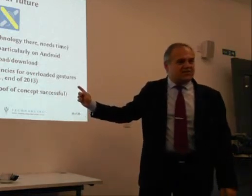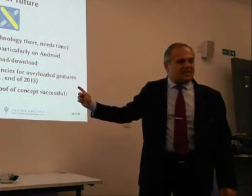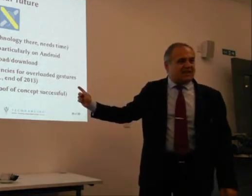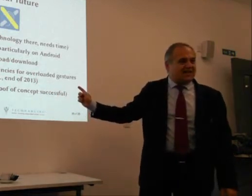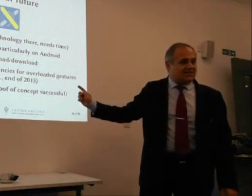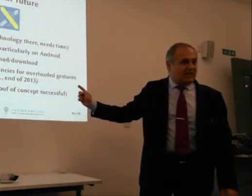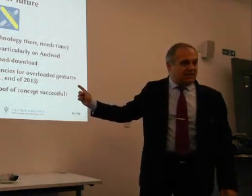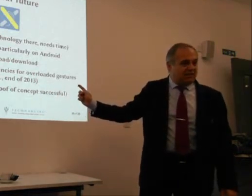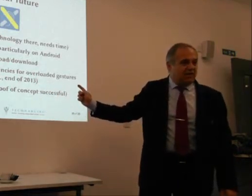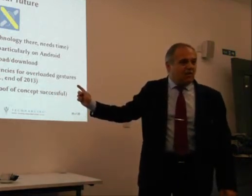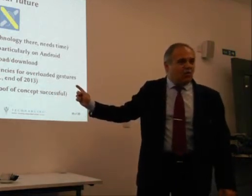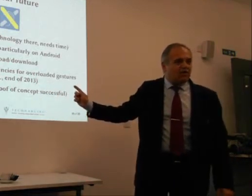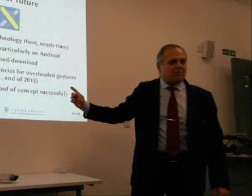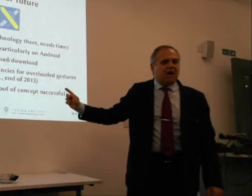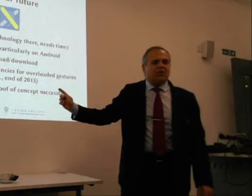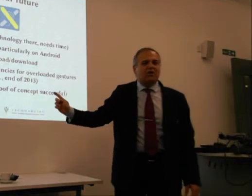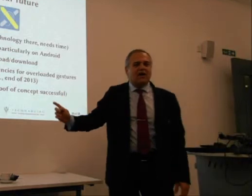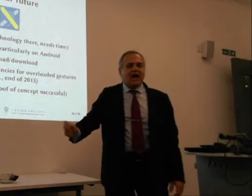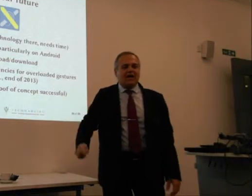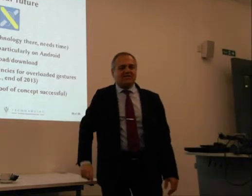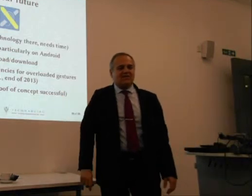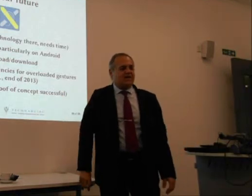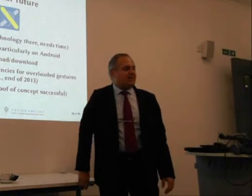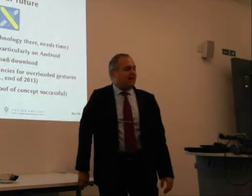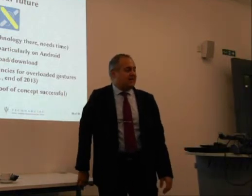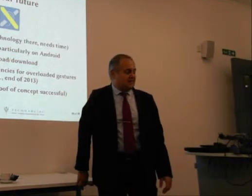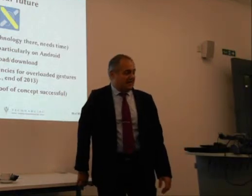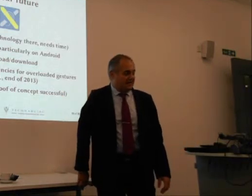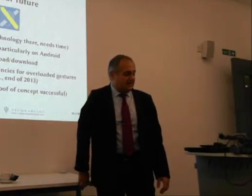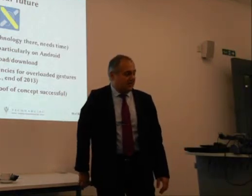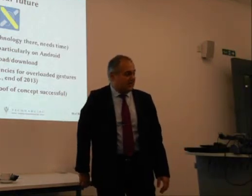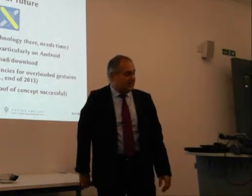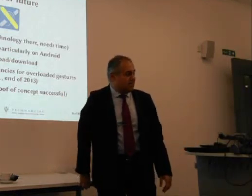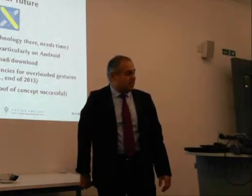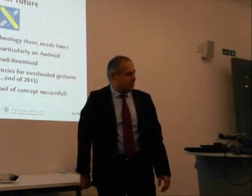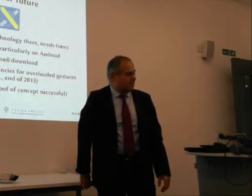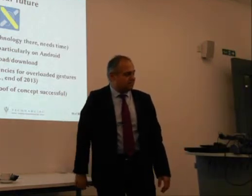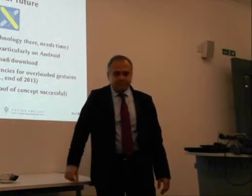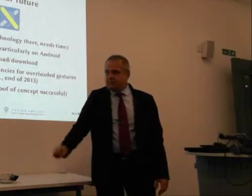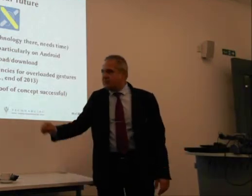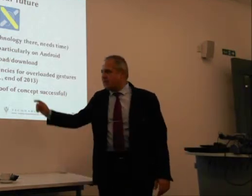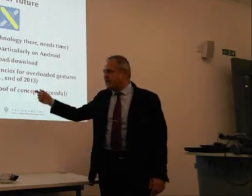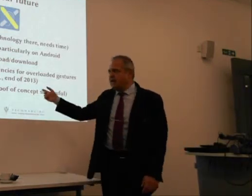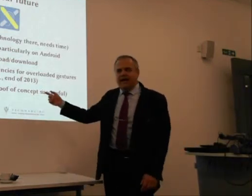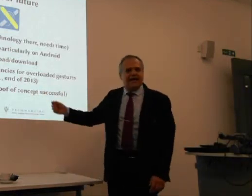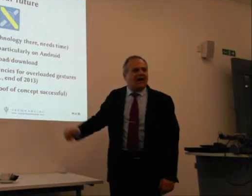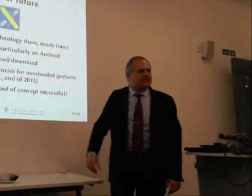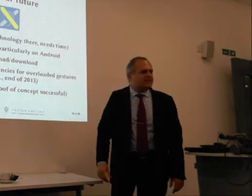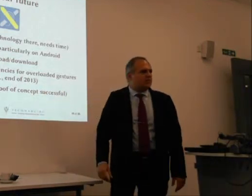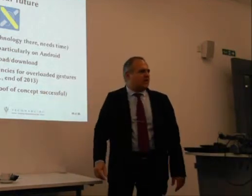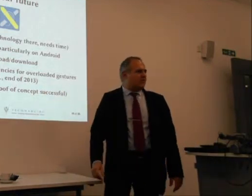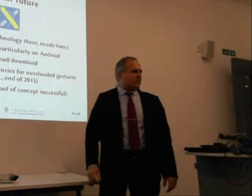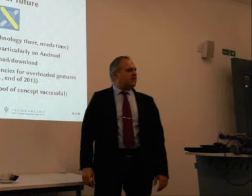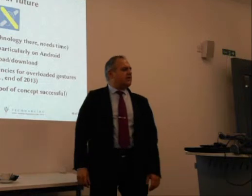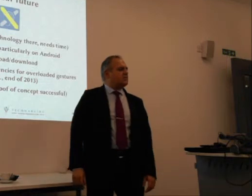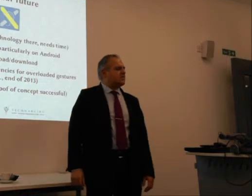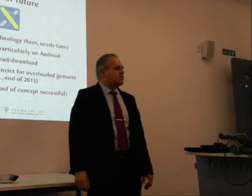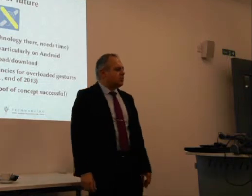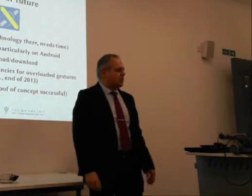understand us deaf what about us deaf understanding the speakers and avatar we have already constituted